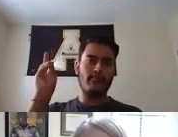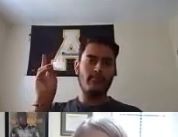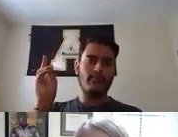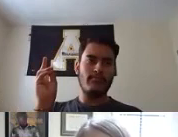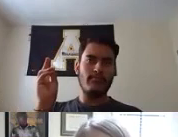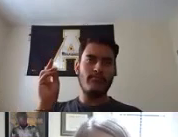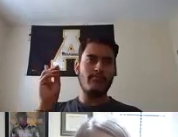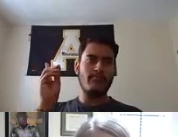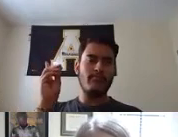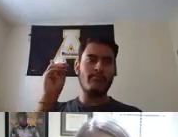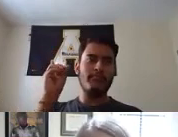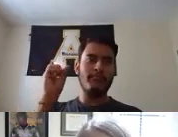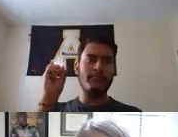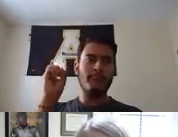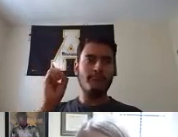Yep, perfect.